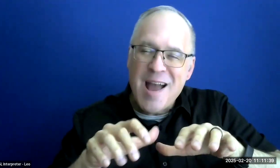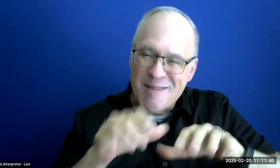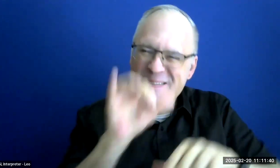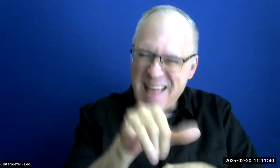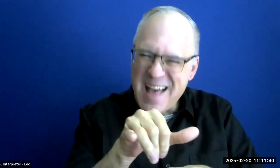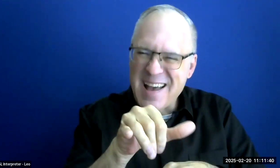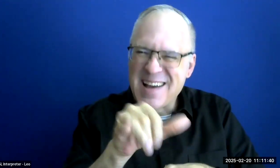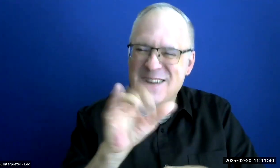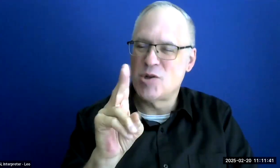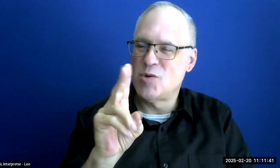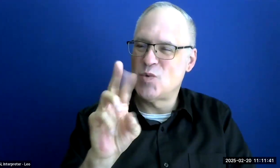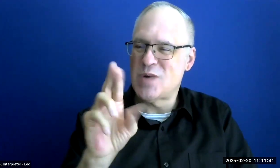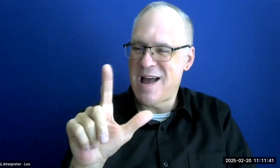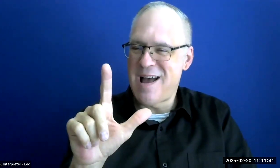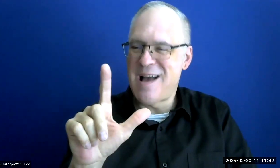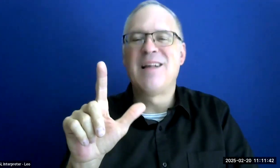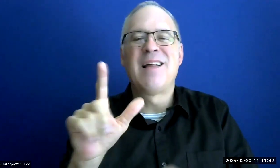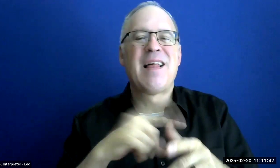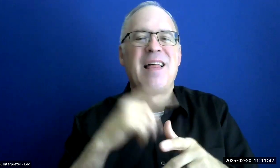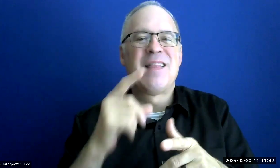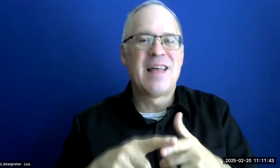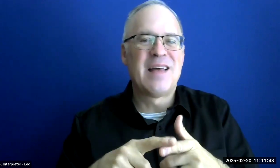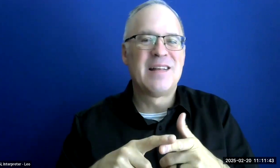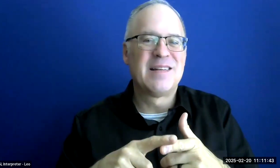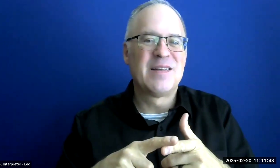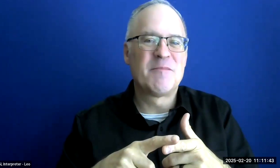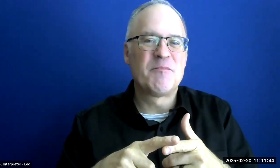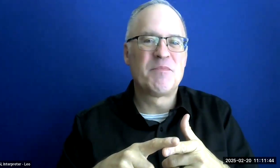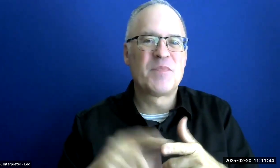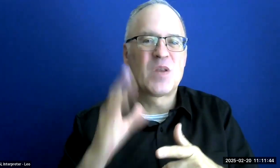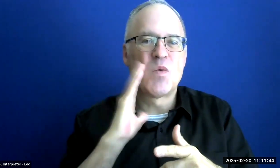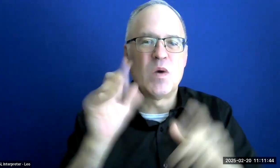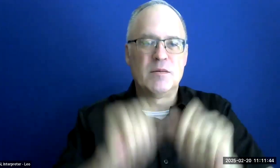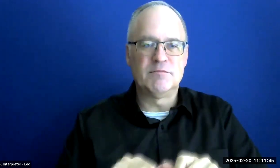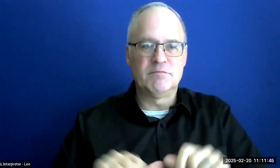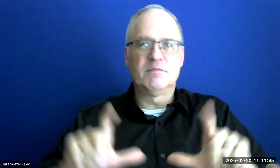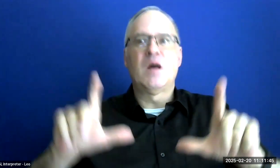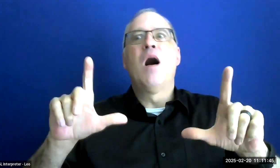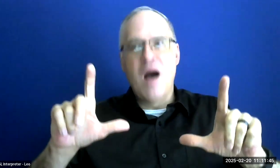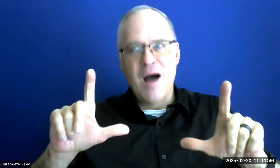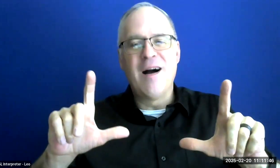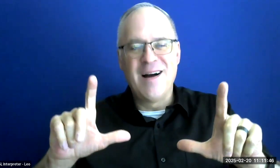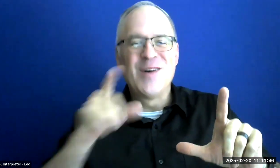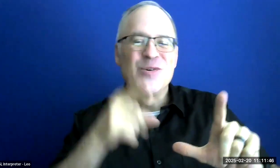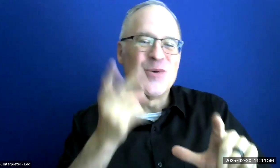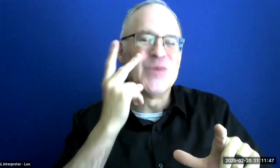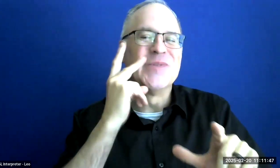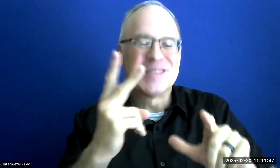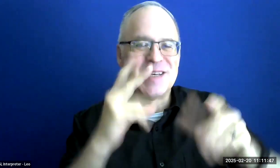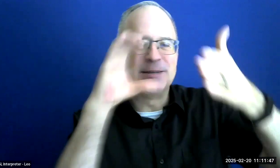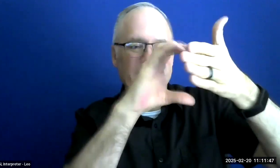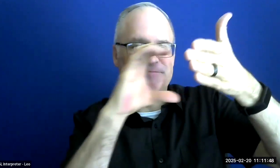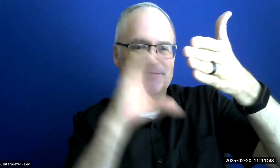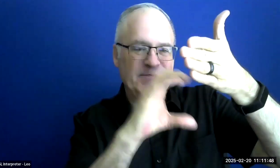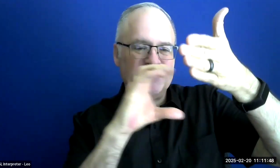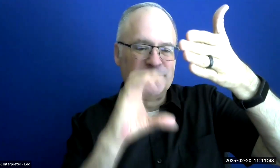resourceumc.org/regionalization into your browser, it will take you directly to our page on worldwide regionalization, where we have compiled